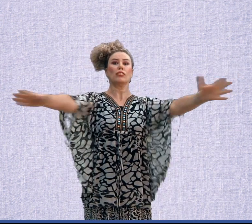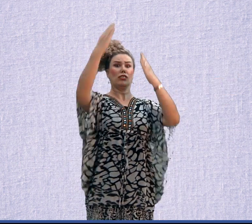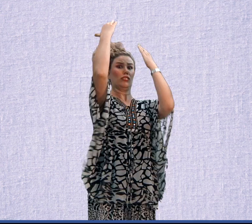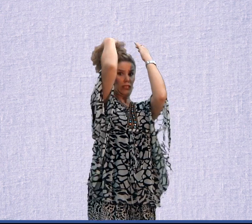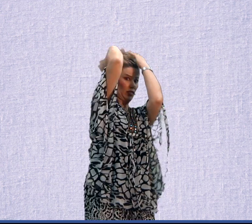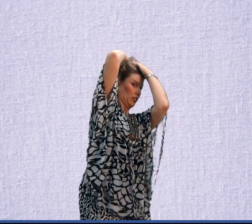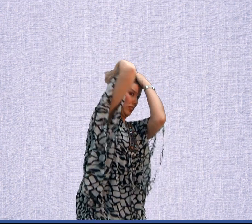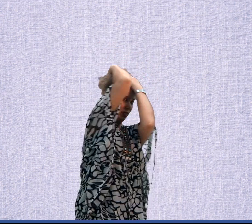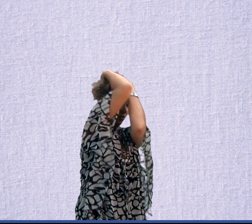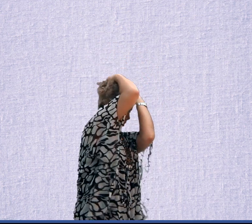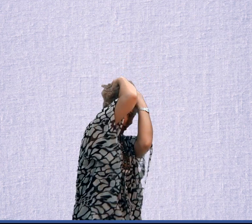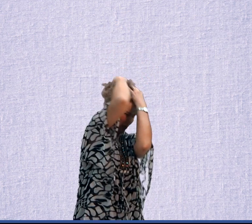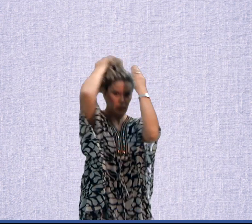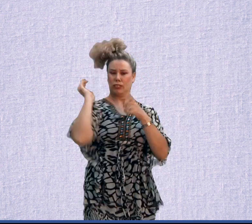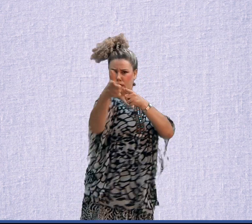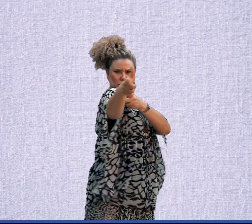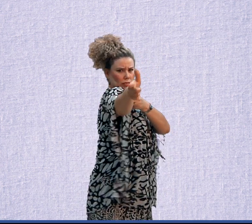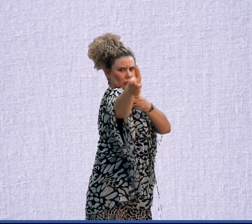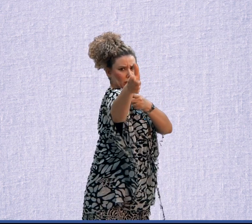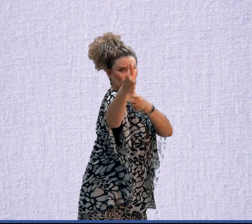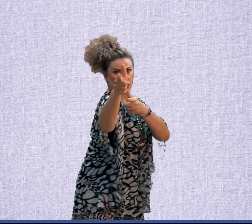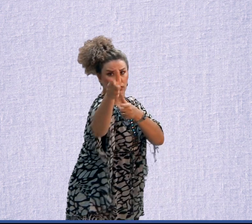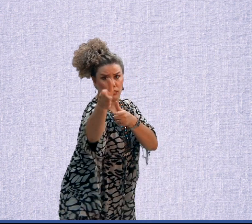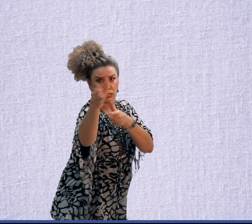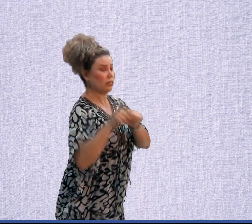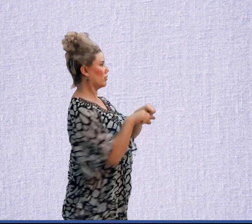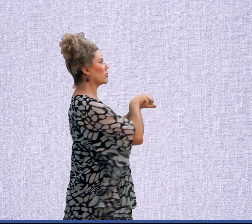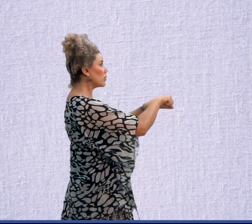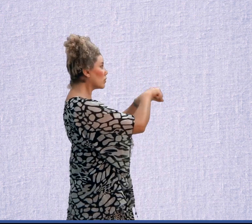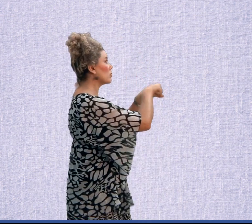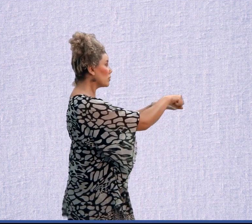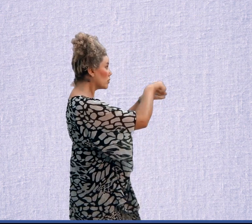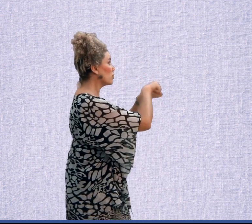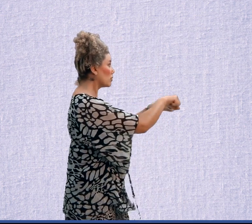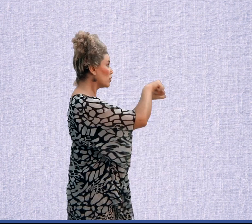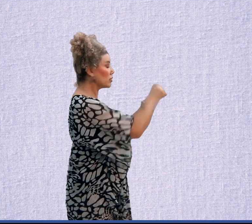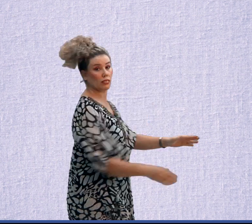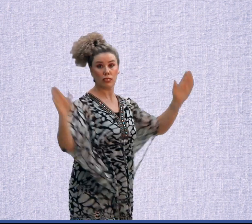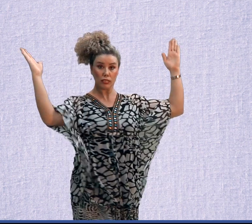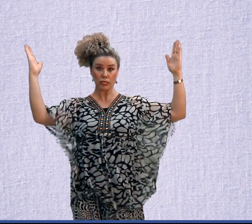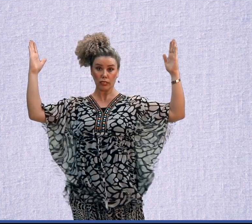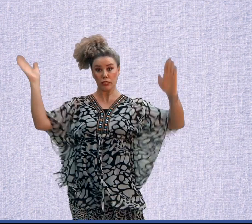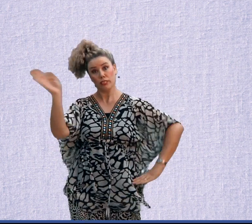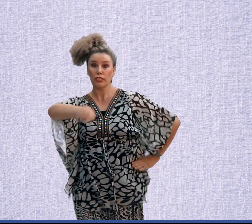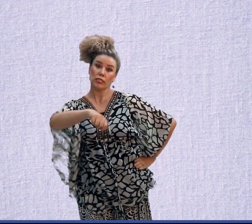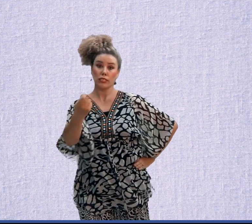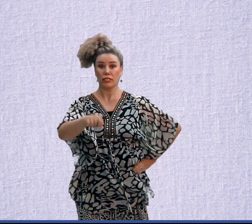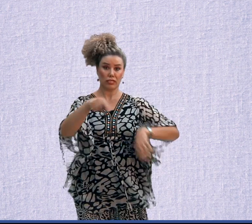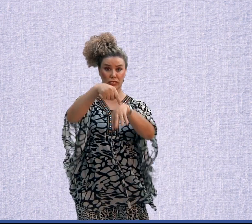Separate schools, Stratum Squares, White Fool, the AK-47 and the Rothmans, July, yeah, rugby and Boerewors,